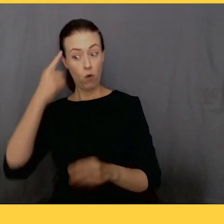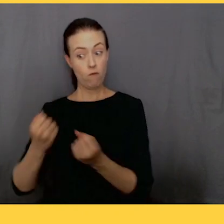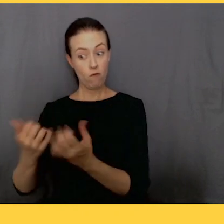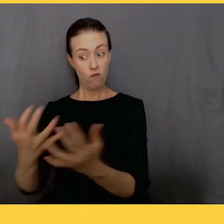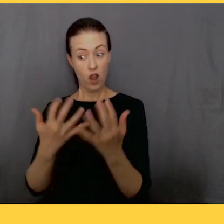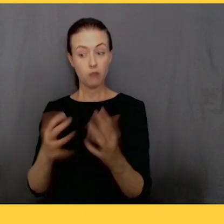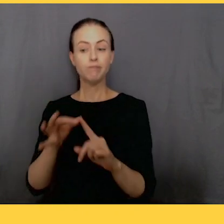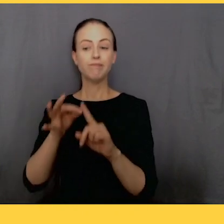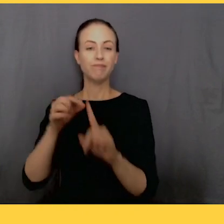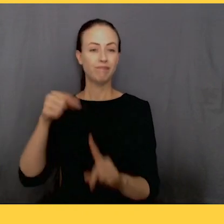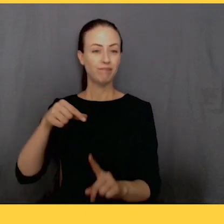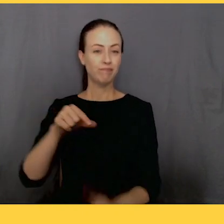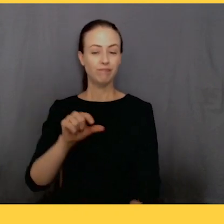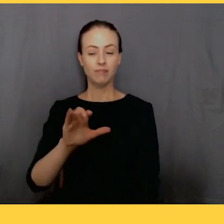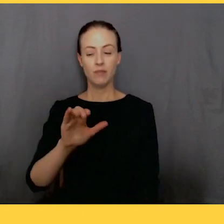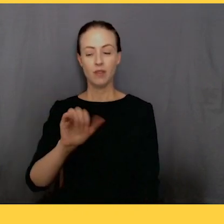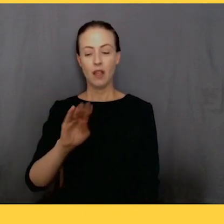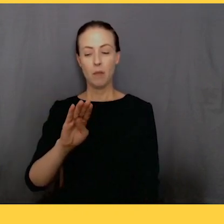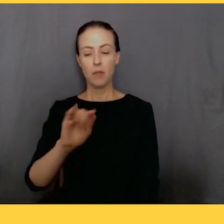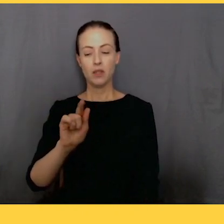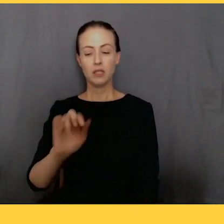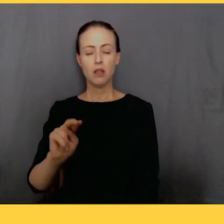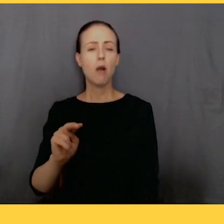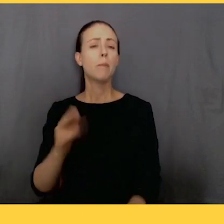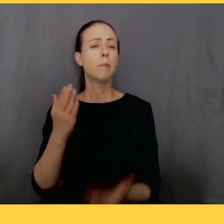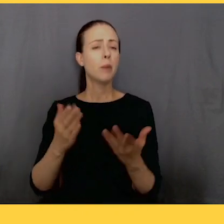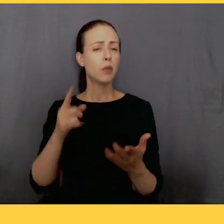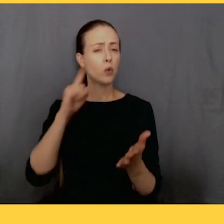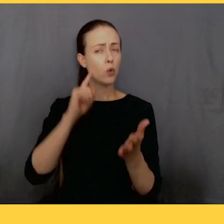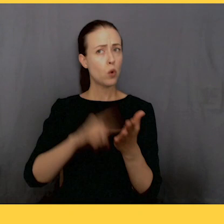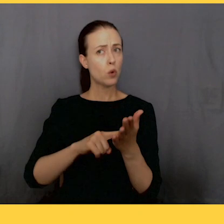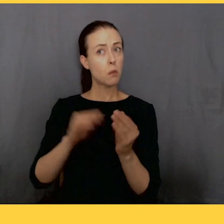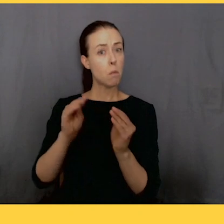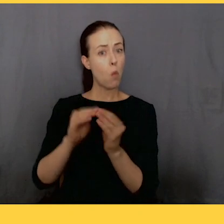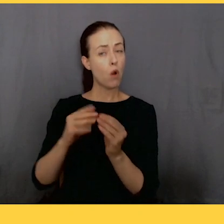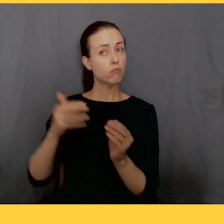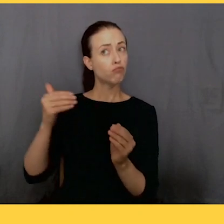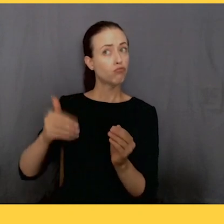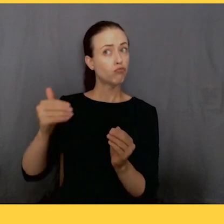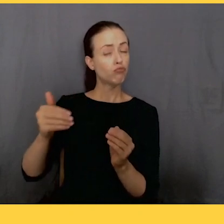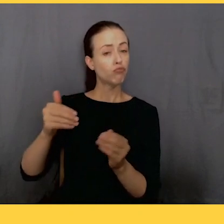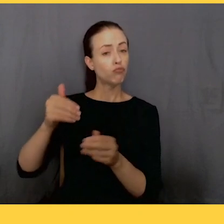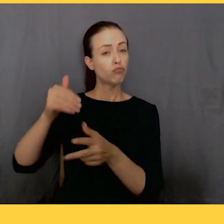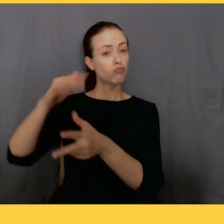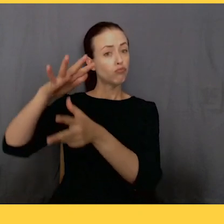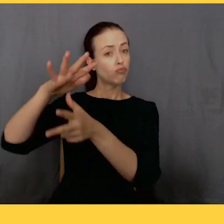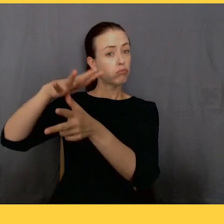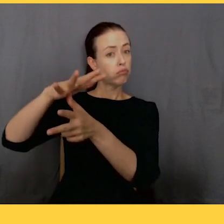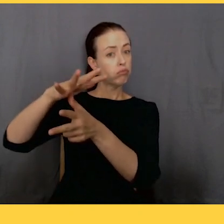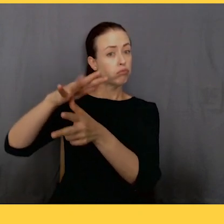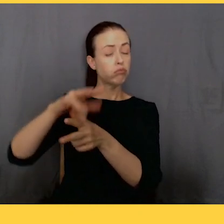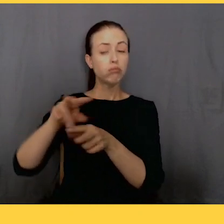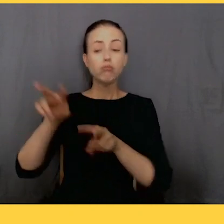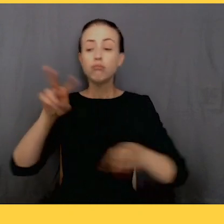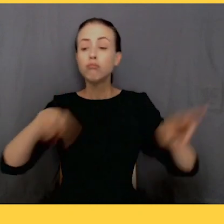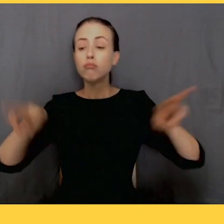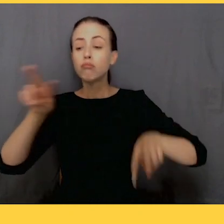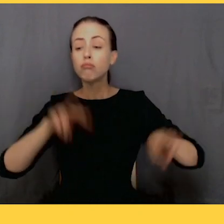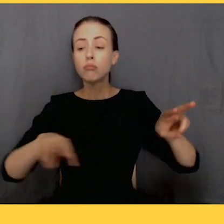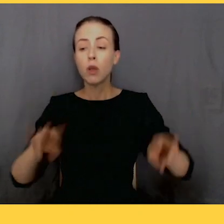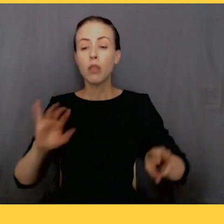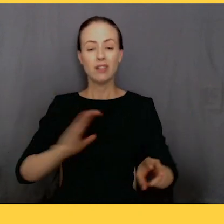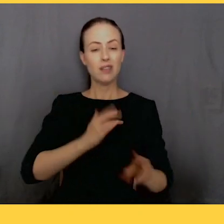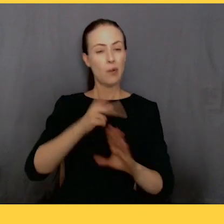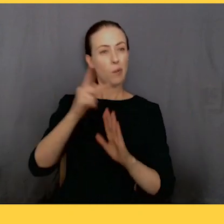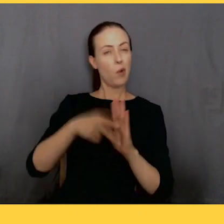neighborhood. You may see more frequent aerial inspections over the next couple of weeks. This is part of the program that we have to